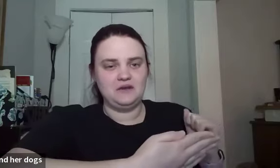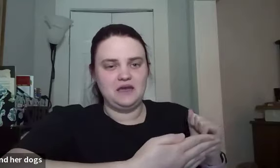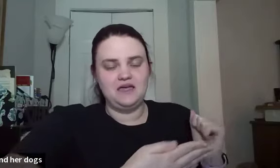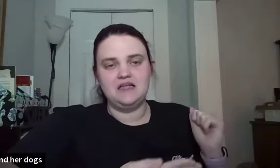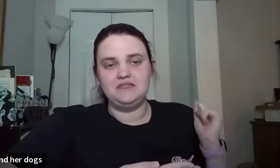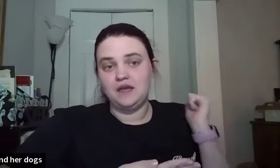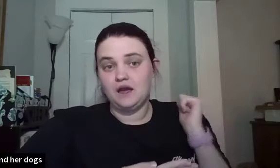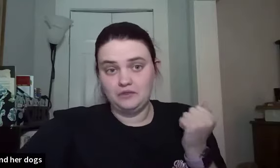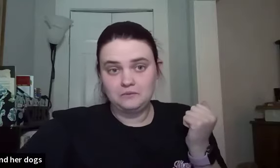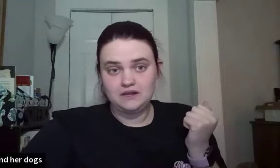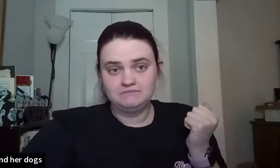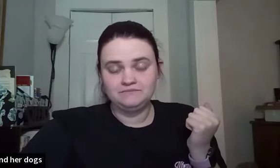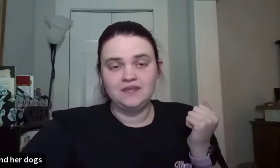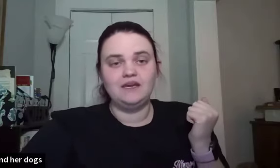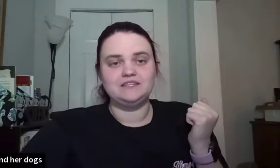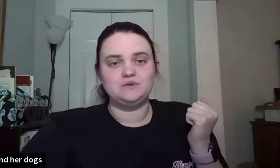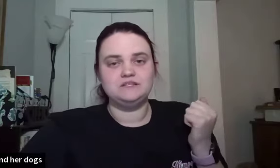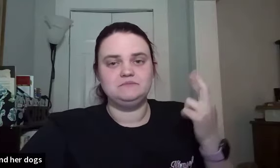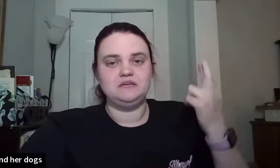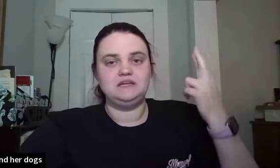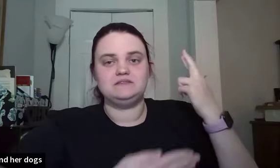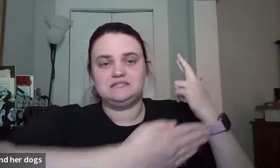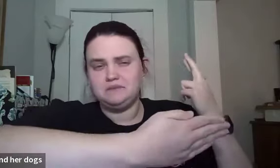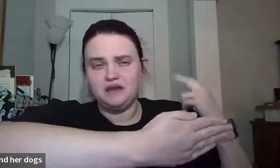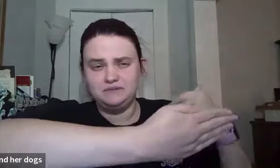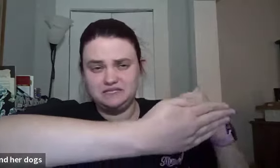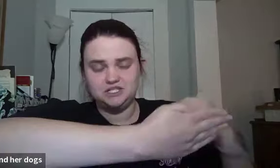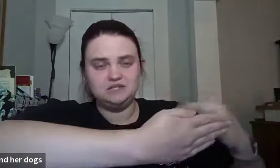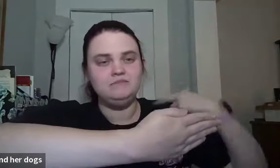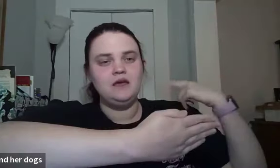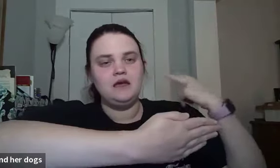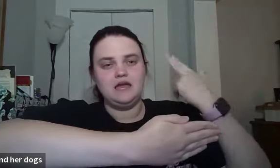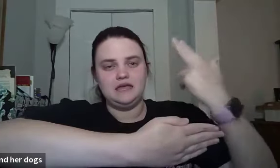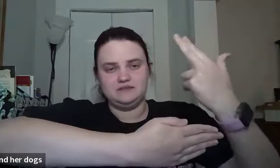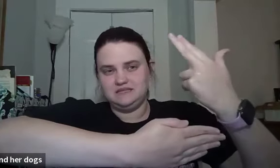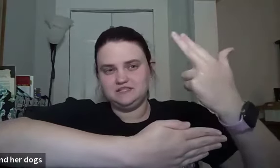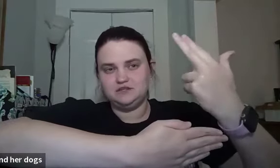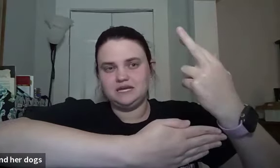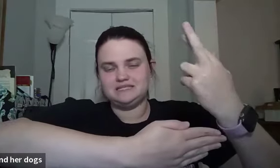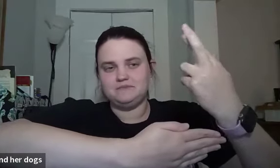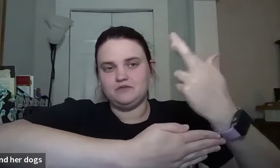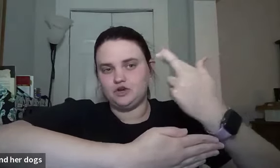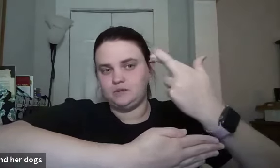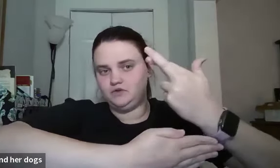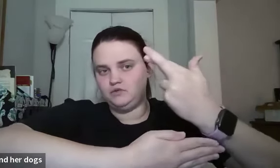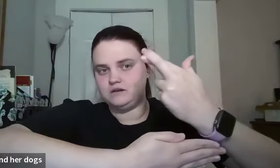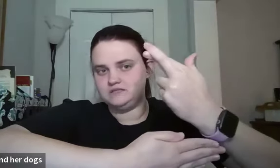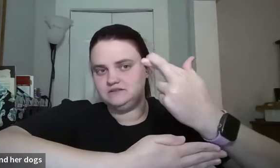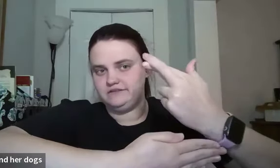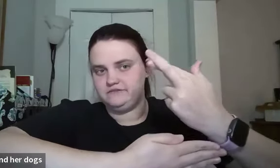Okay. The other one is going to be the same kind of position. And these 2, except now they're going to be crossed, like the fingers